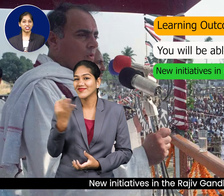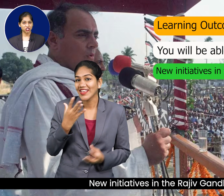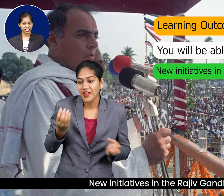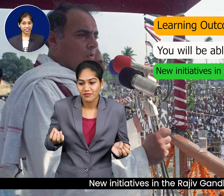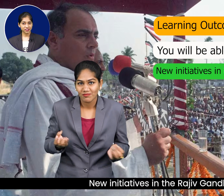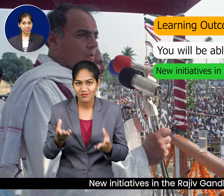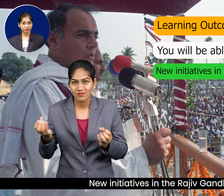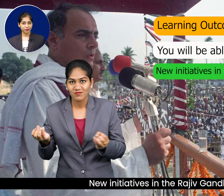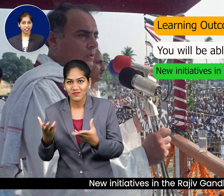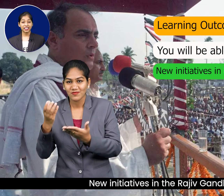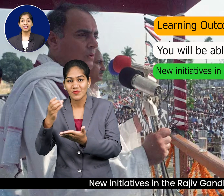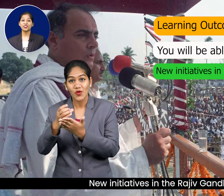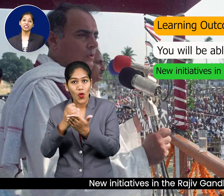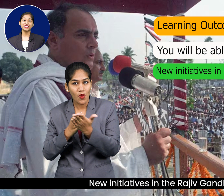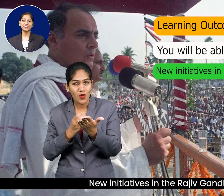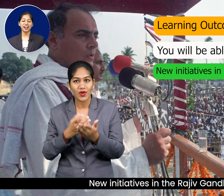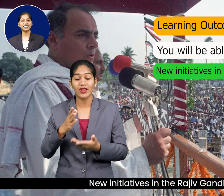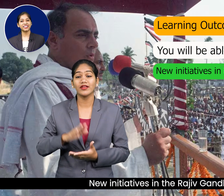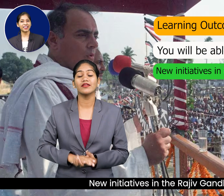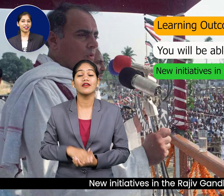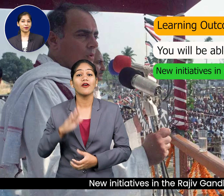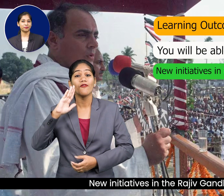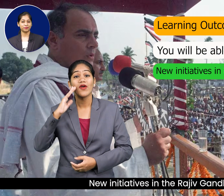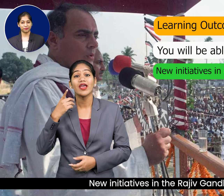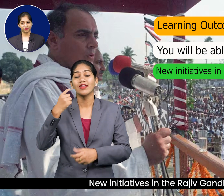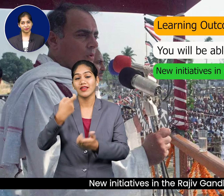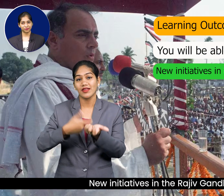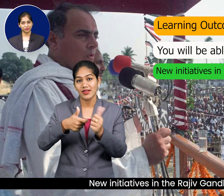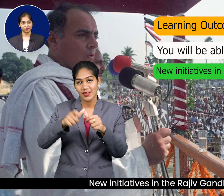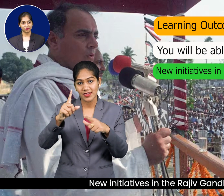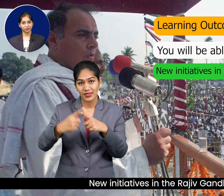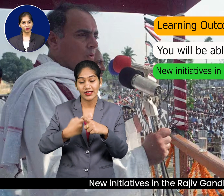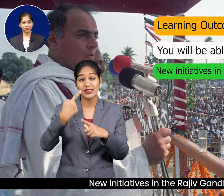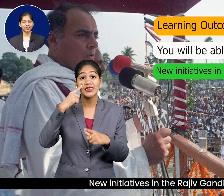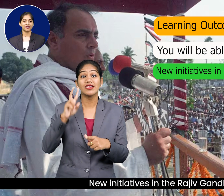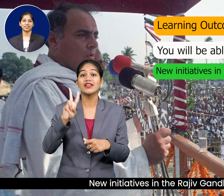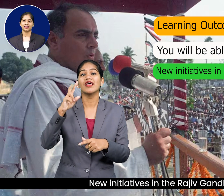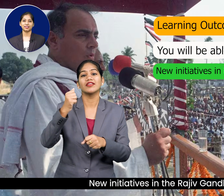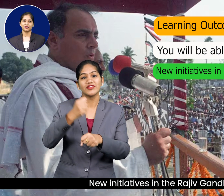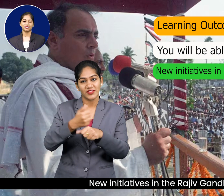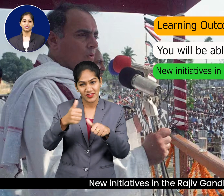new initiatives in the Rajiv Gandhi era.